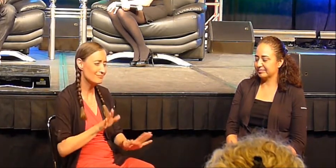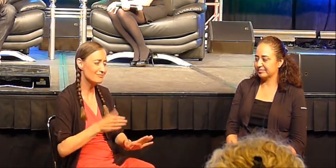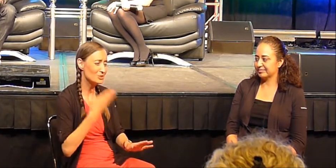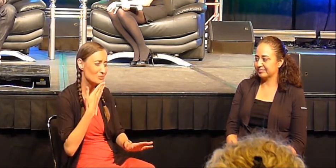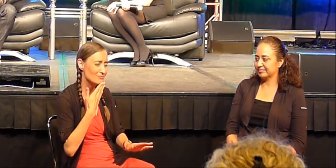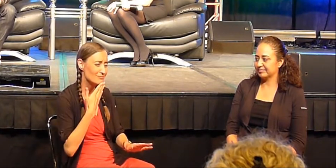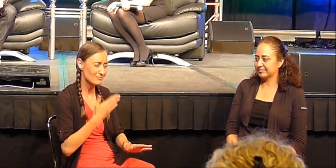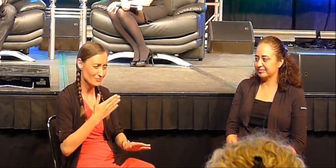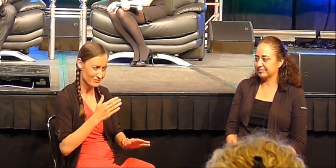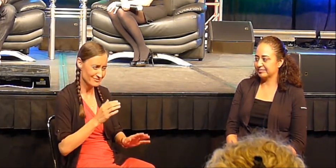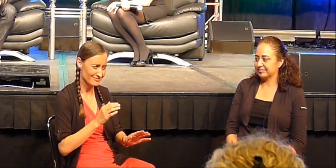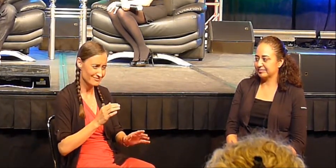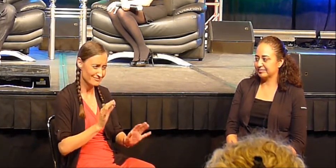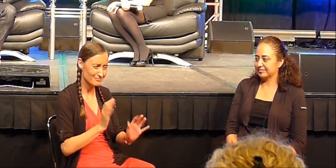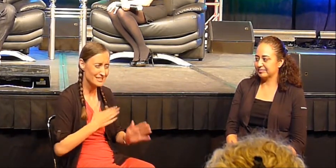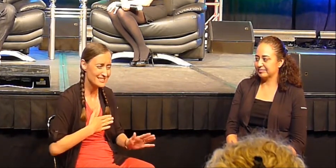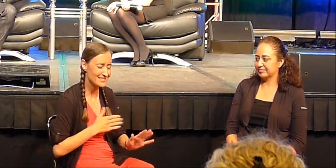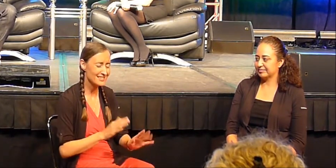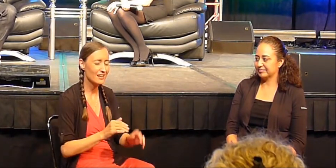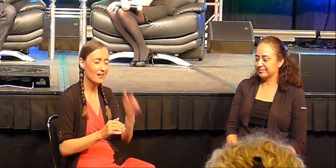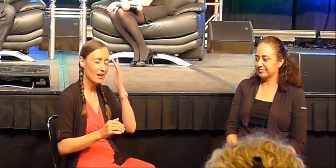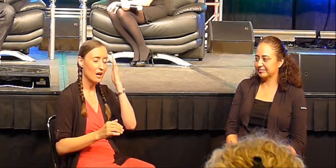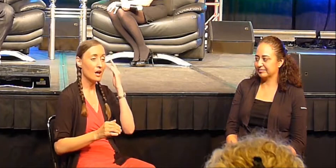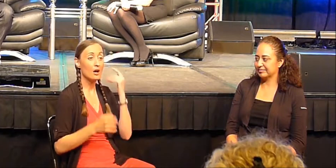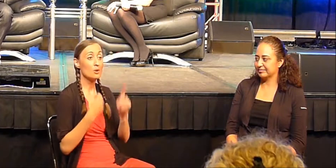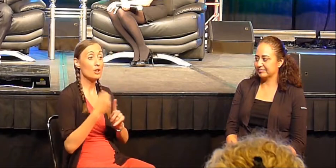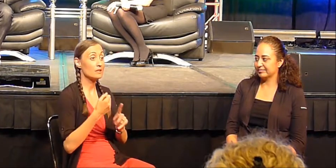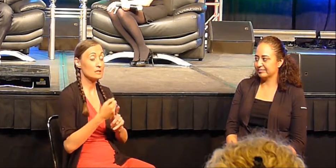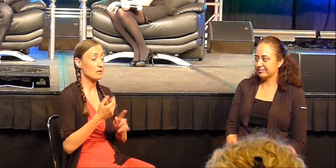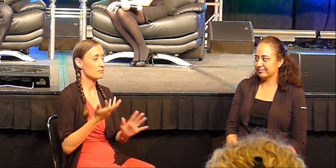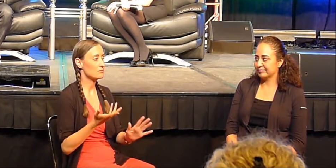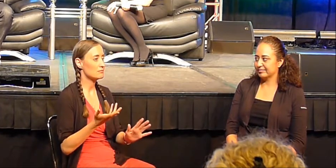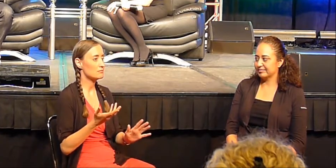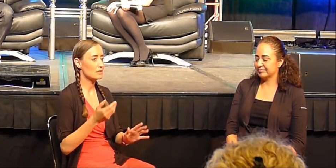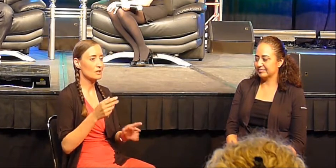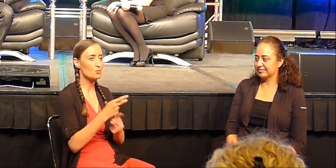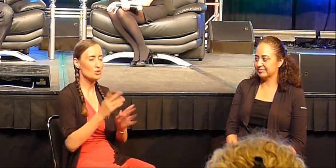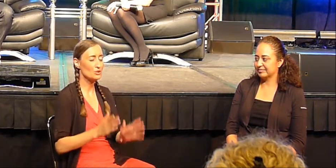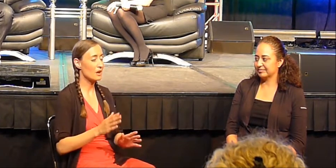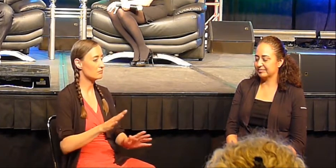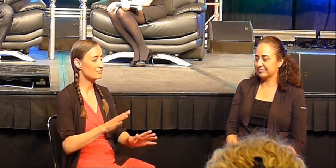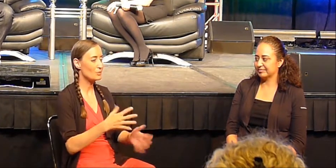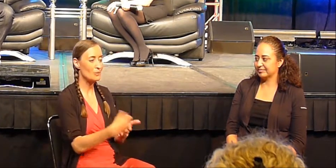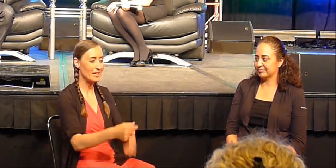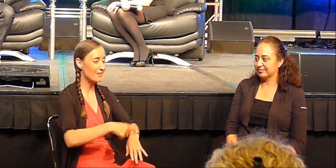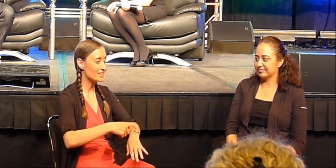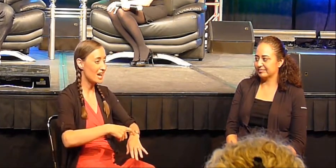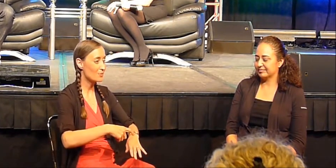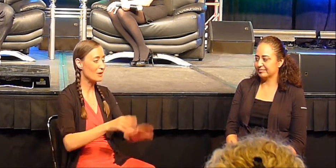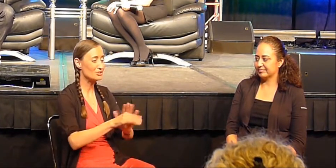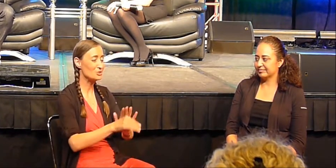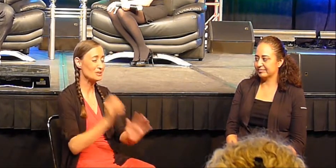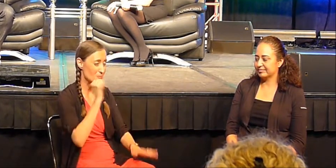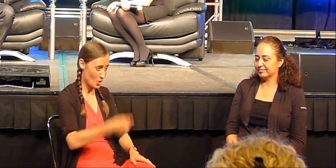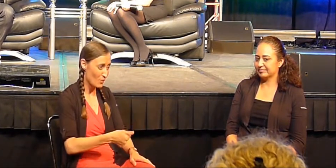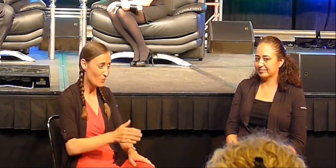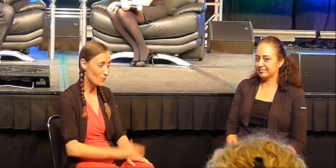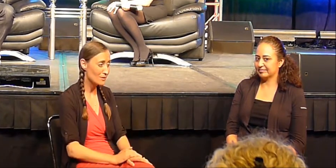roll camera when the producer came over and went, we don't have time, we have to wrap for the day. We'll have to shoot the scene